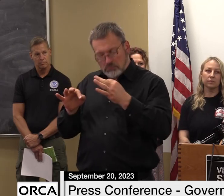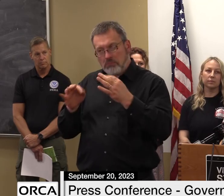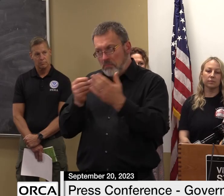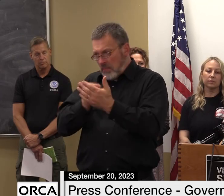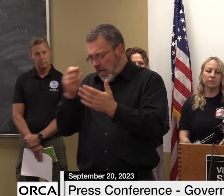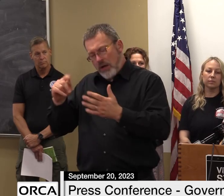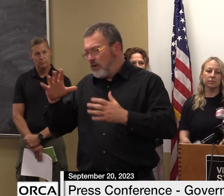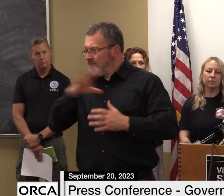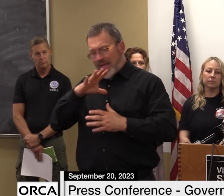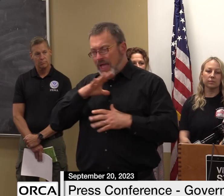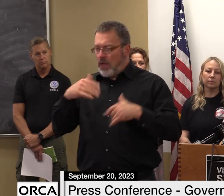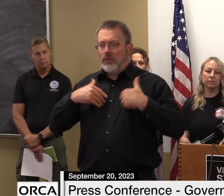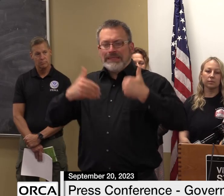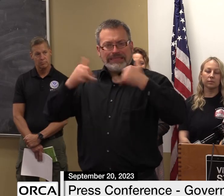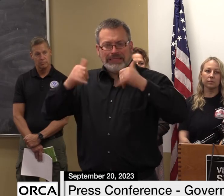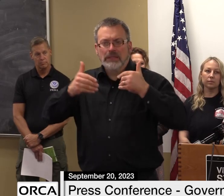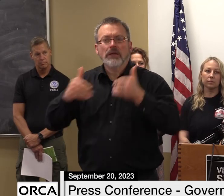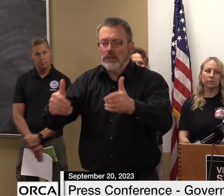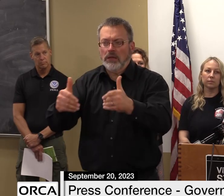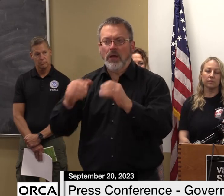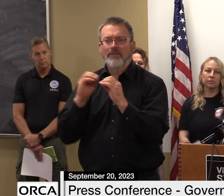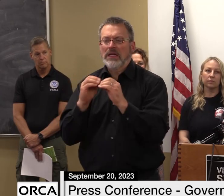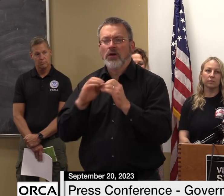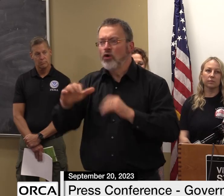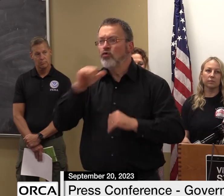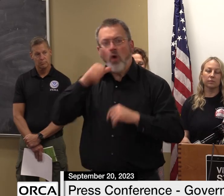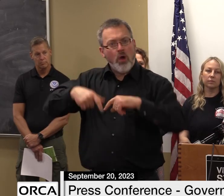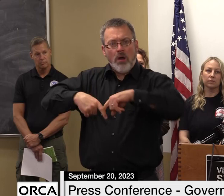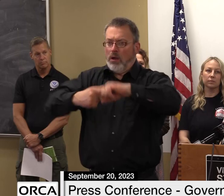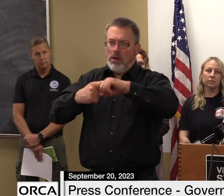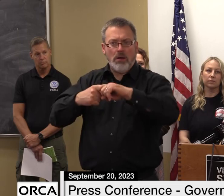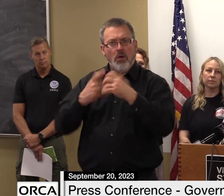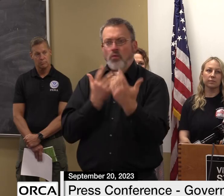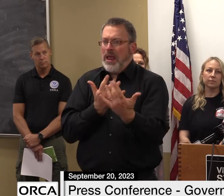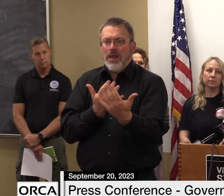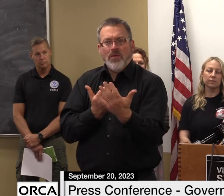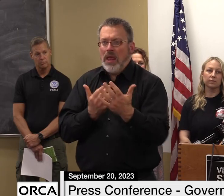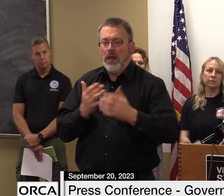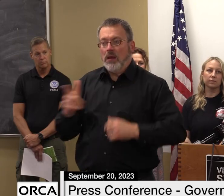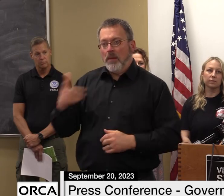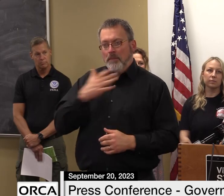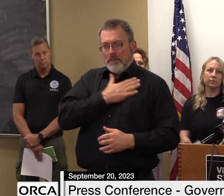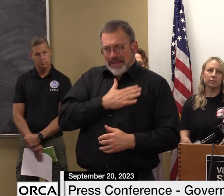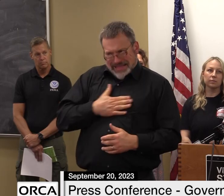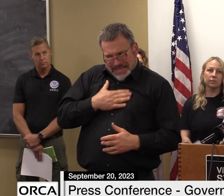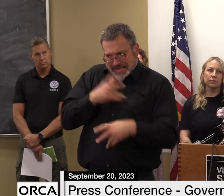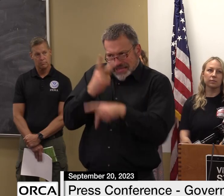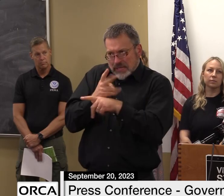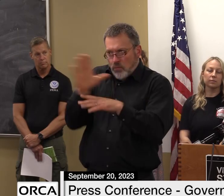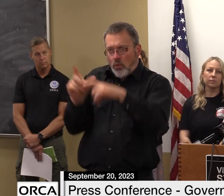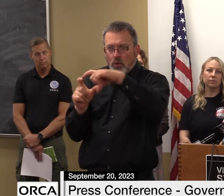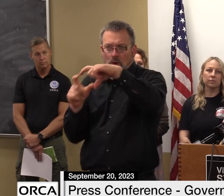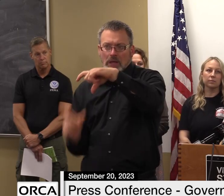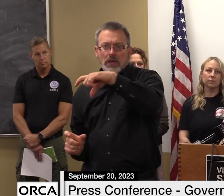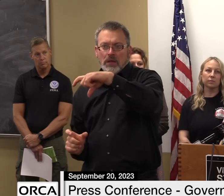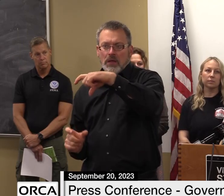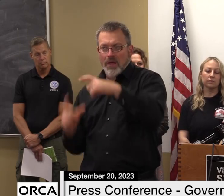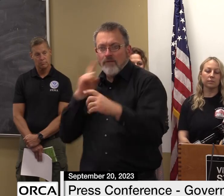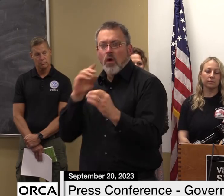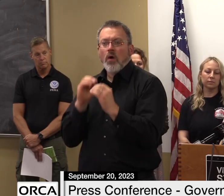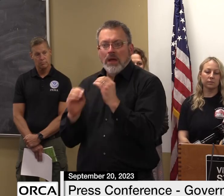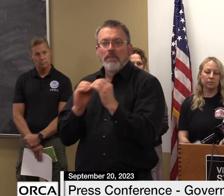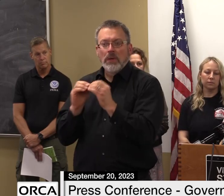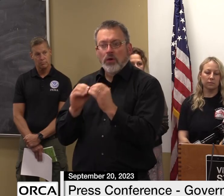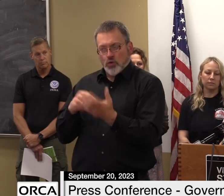wait. You go ahead with those repairs and keep your receipts. As long as you keep your receipts so that you can demonstrate